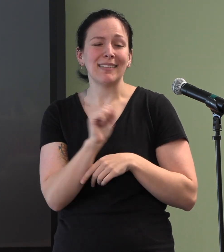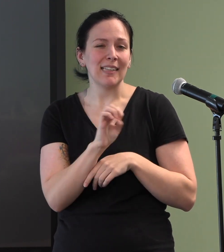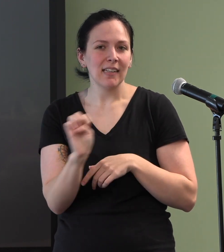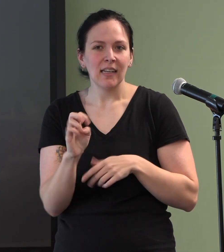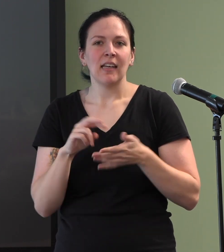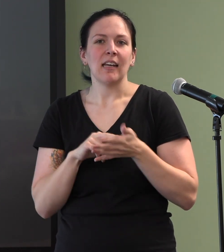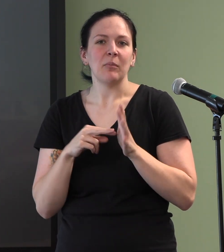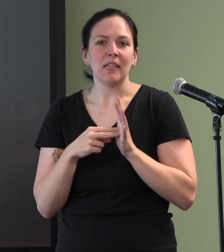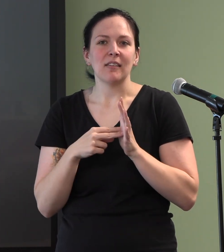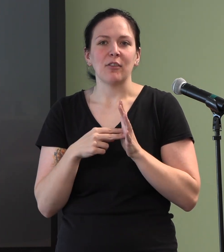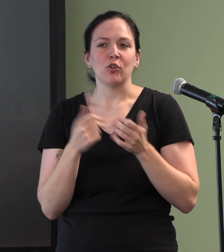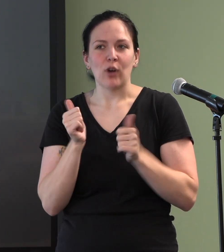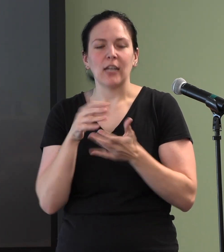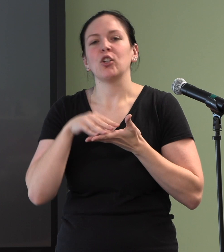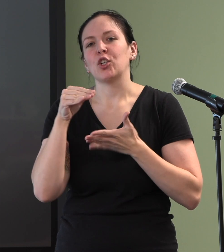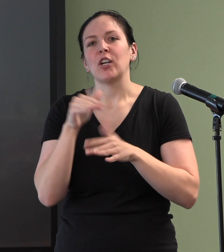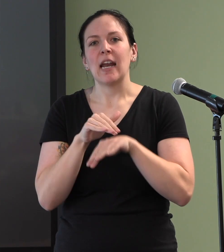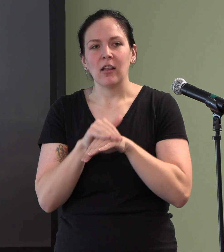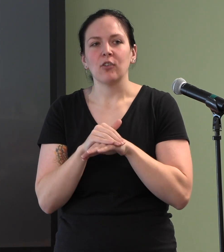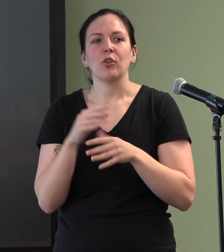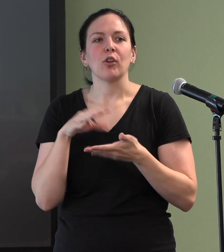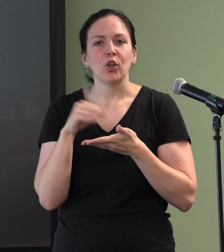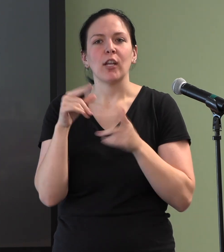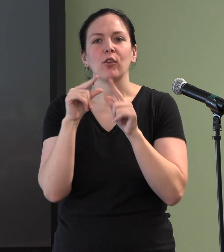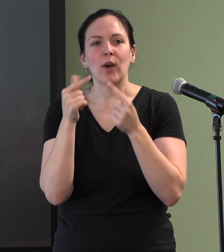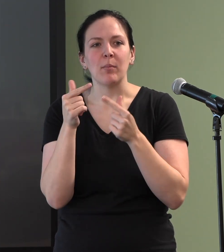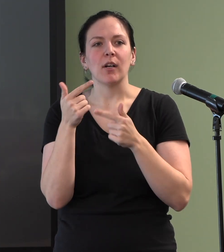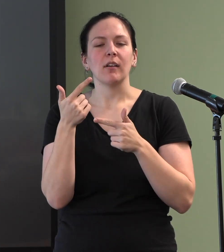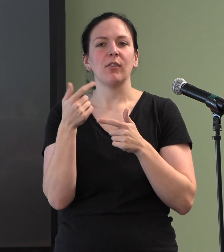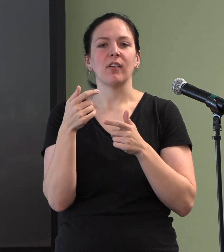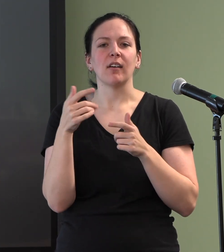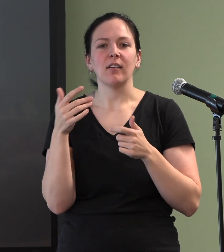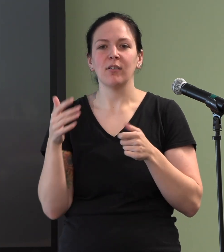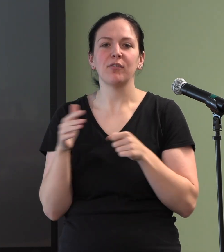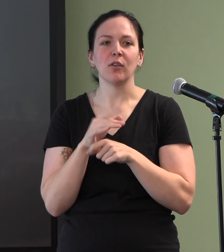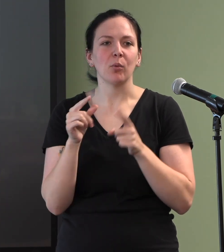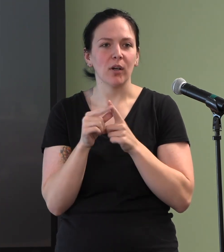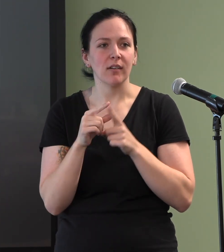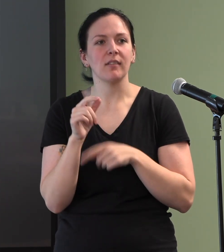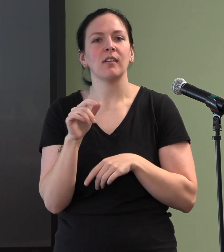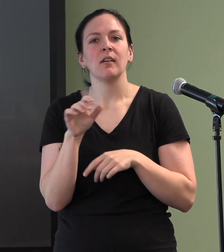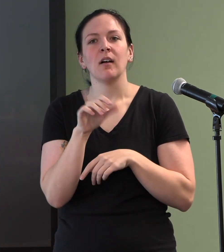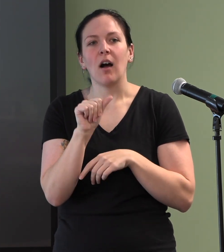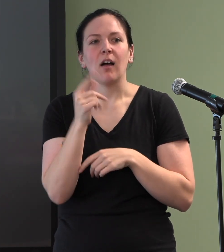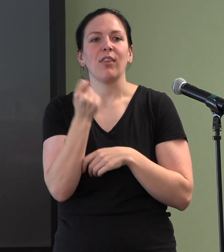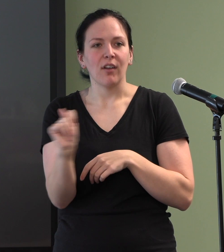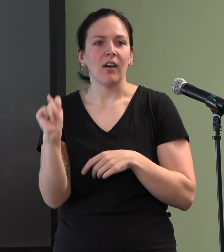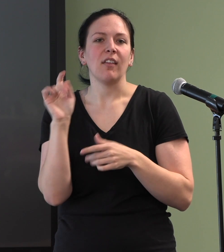C, it means that they're trying to learn English, so they're learning the grammar, the filler words, the,